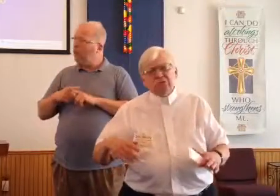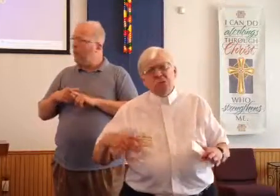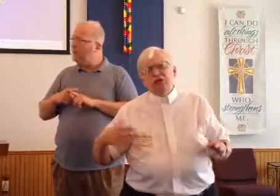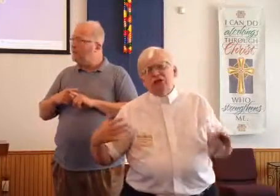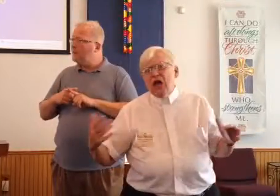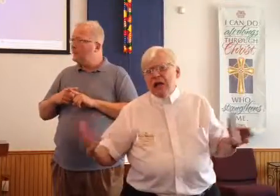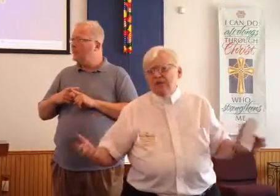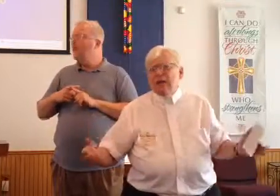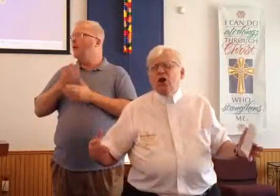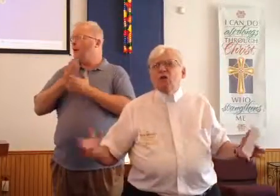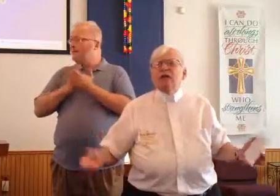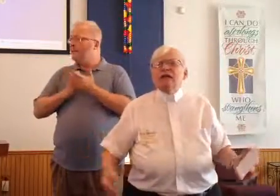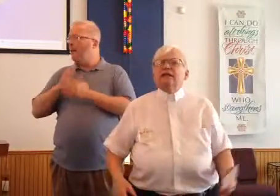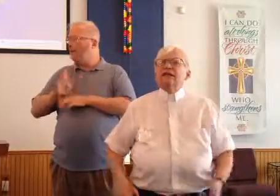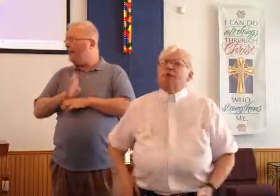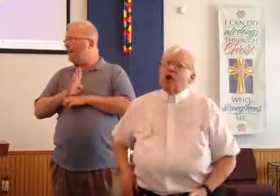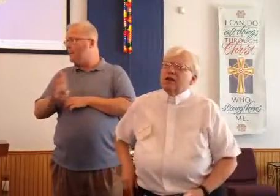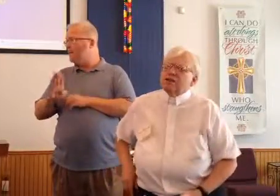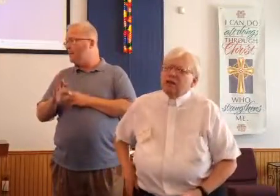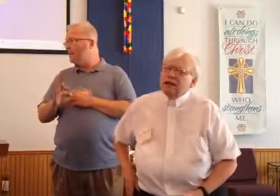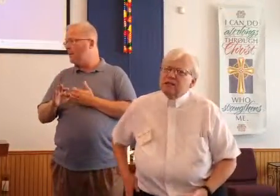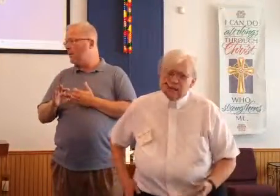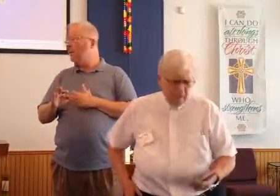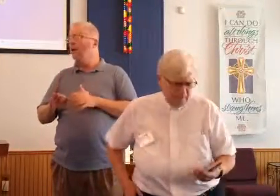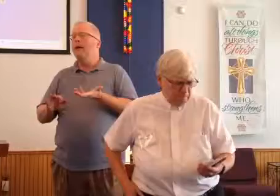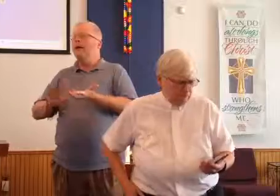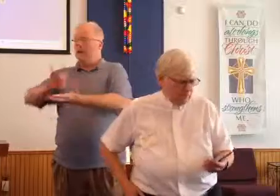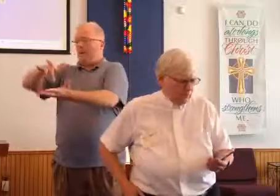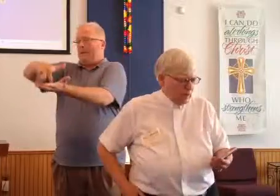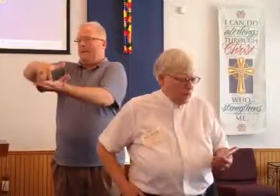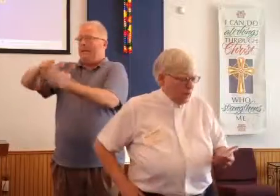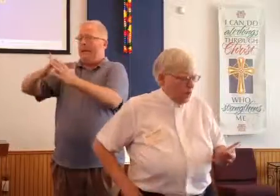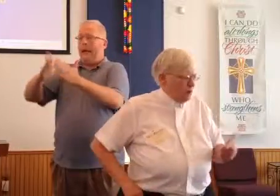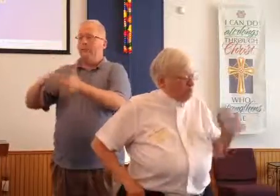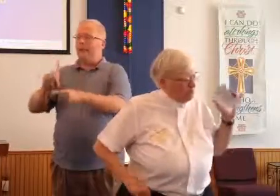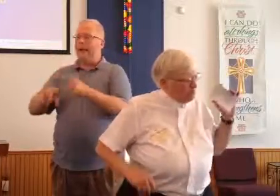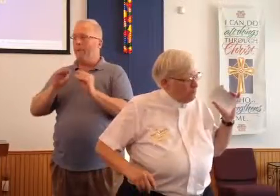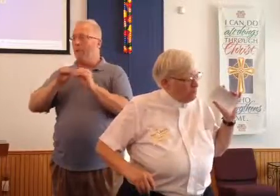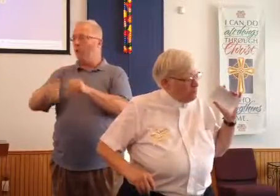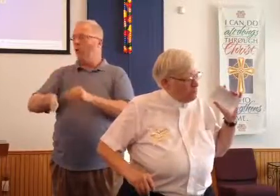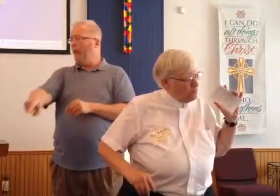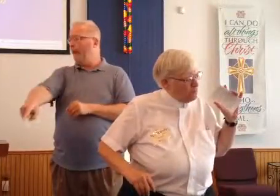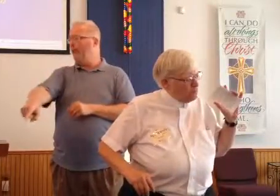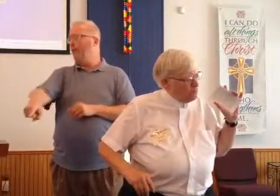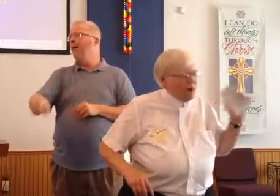that could not be located in the marketplace. Rahab